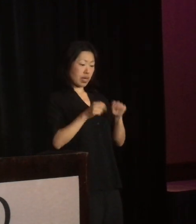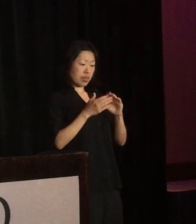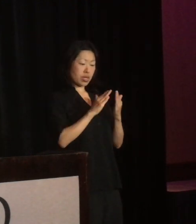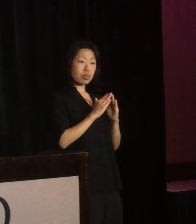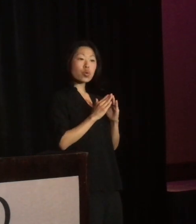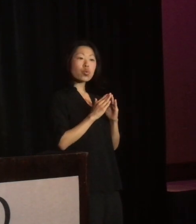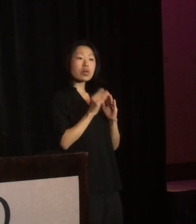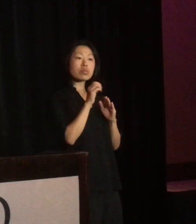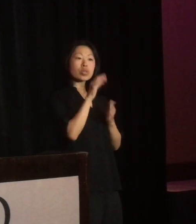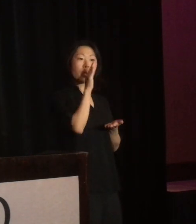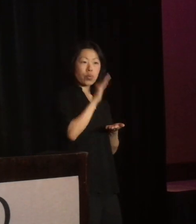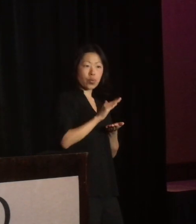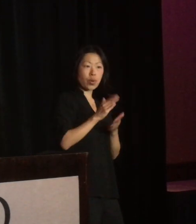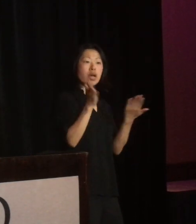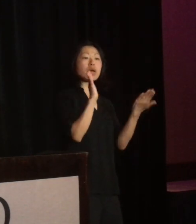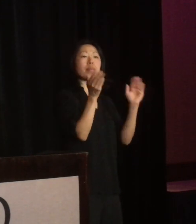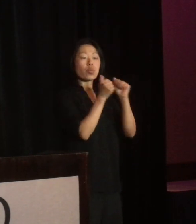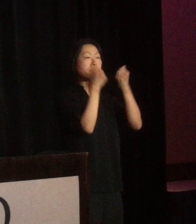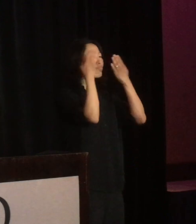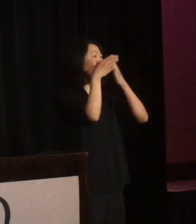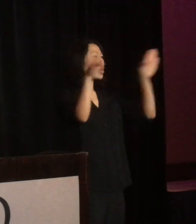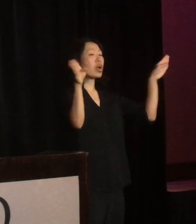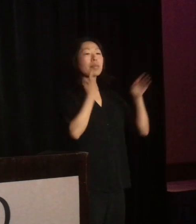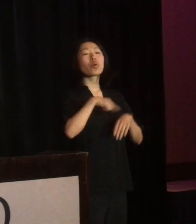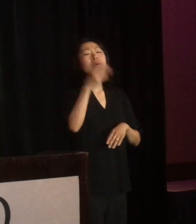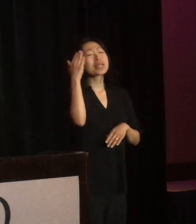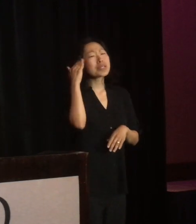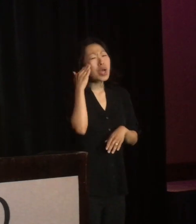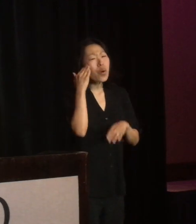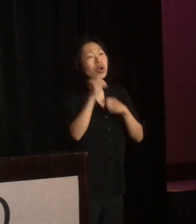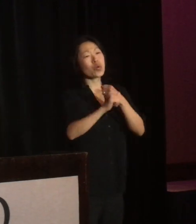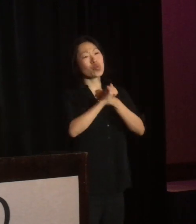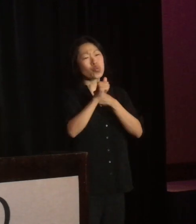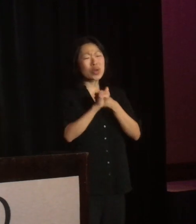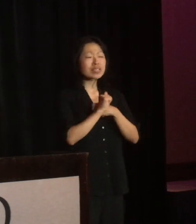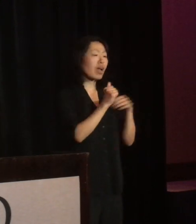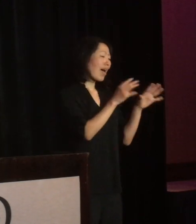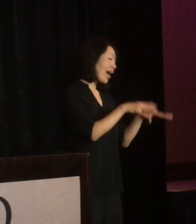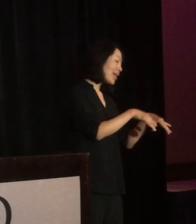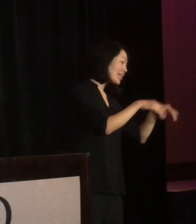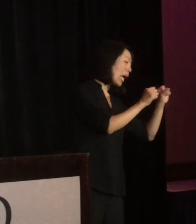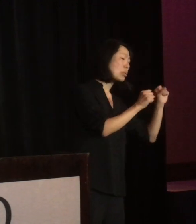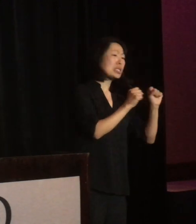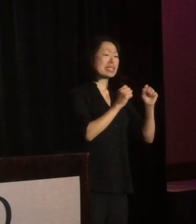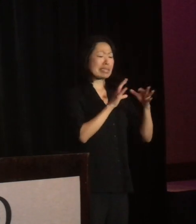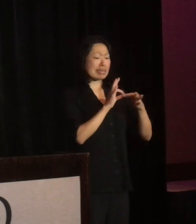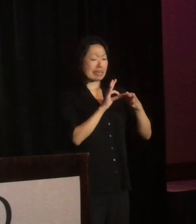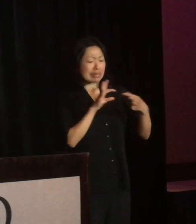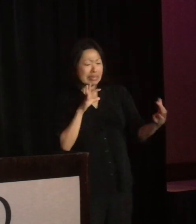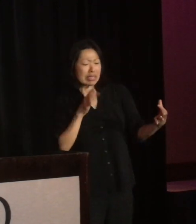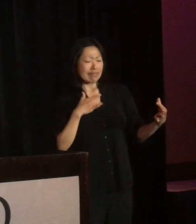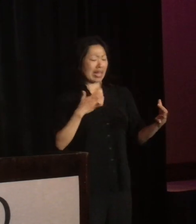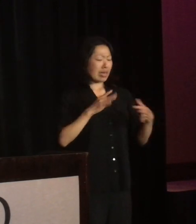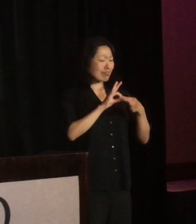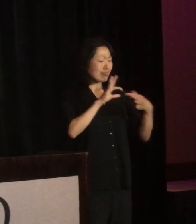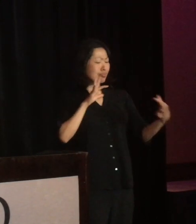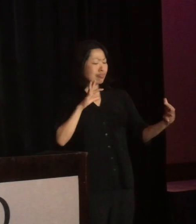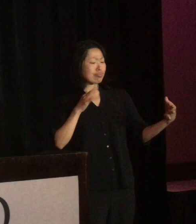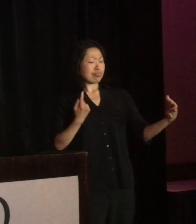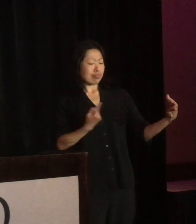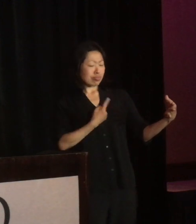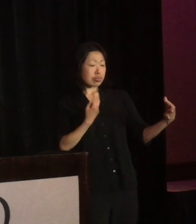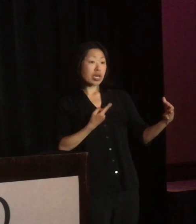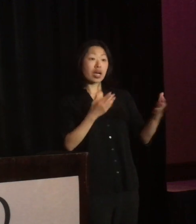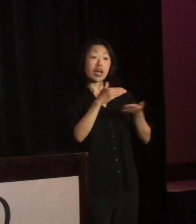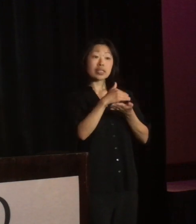comes from our adoption, disrupted attachment, maybe unrecognized, or things that look just like